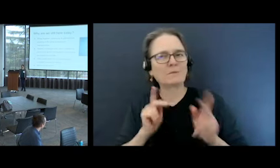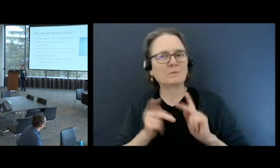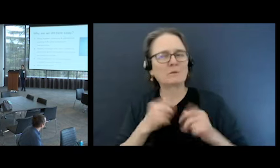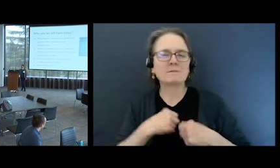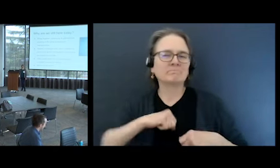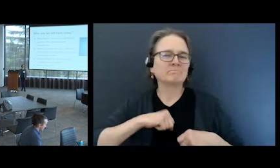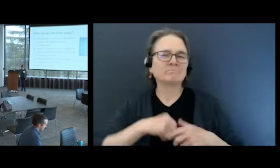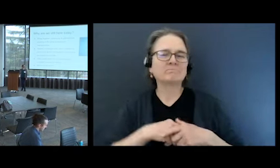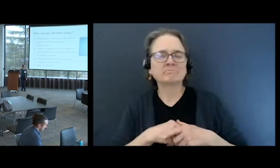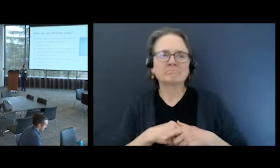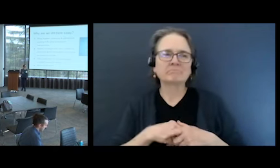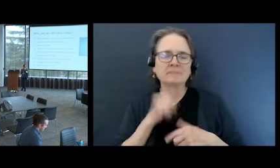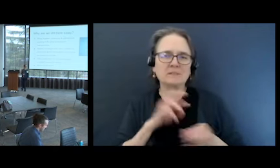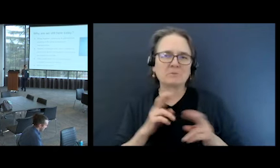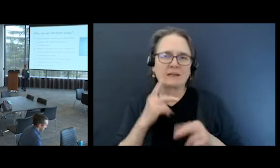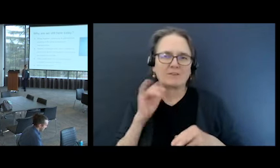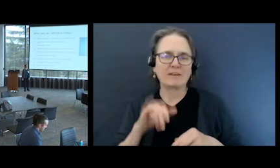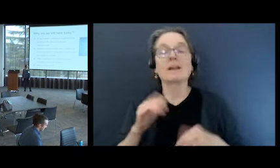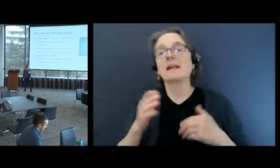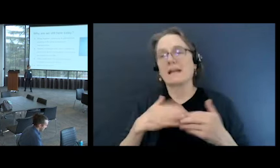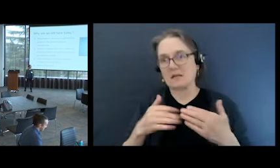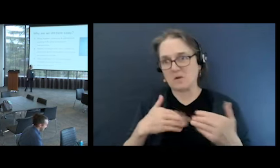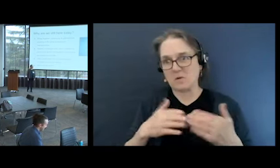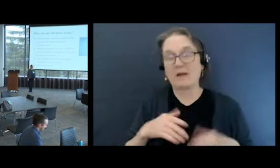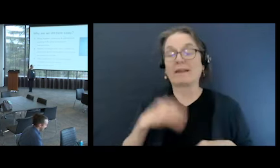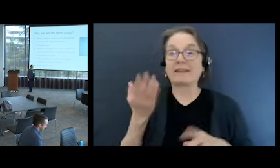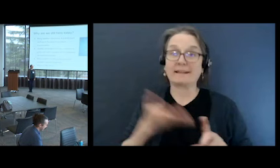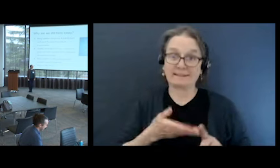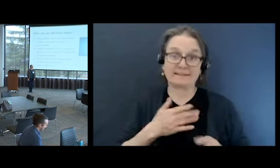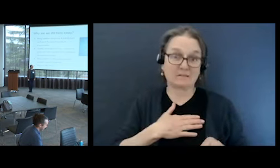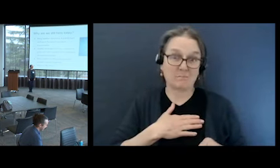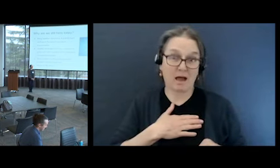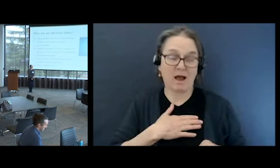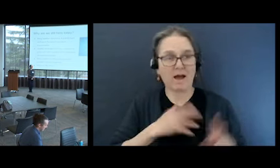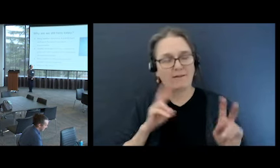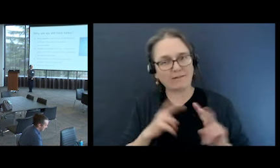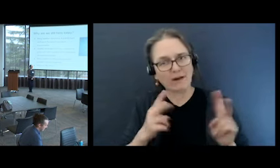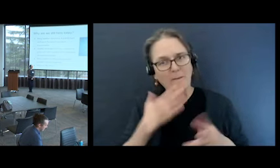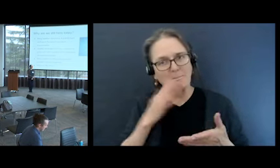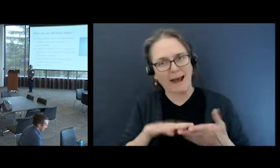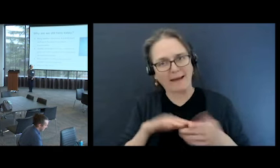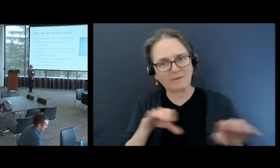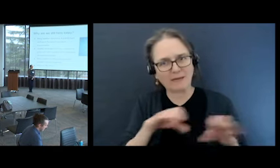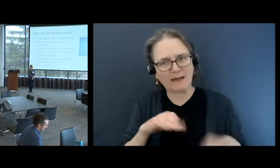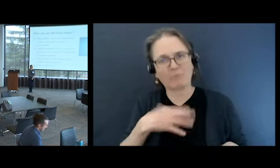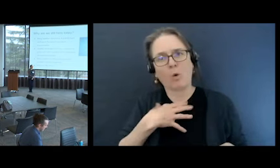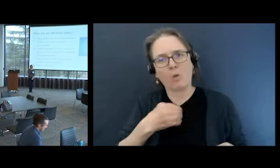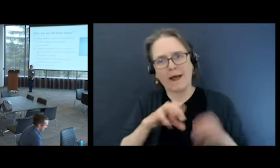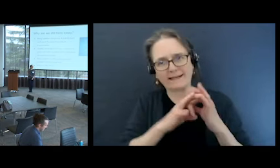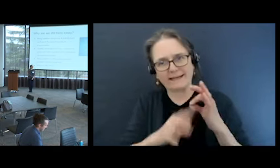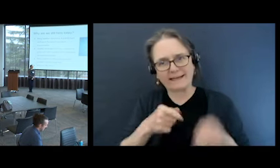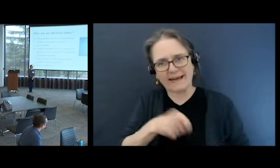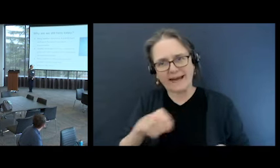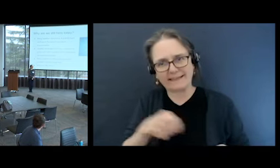badly behaved white cane, Thwack. He has his own Twitter account too. But so why am I here? I didn't actually read the